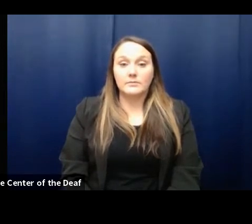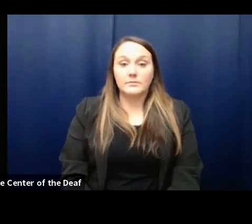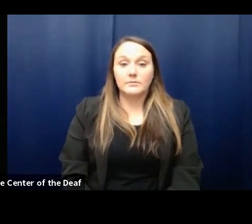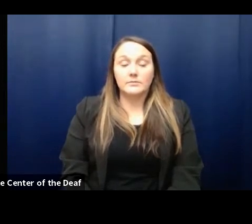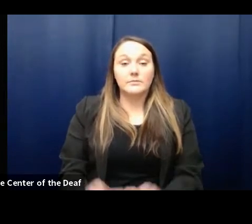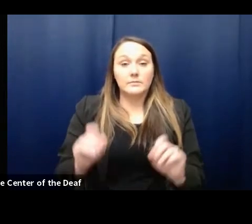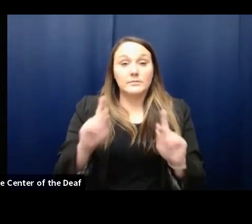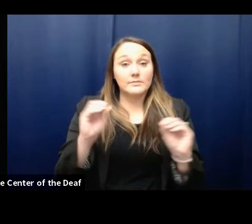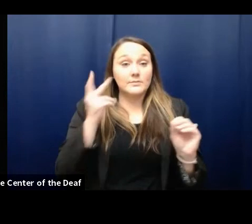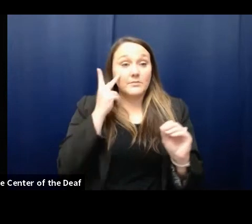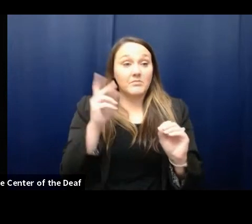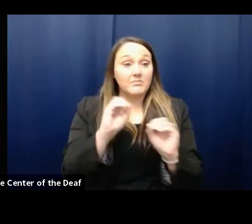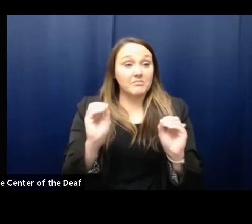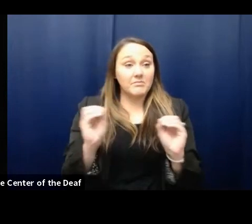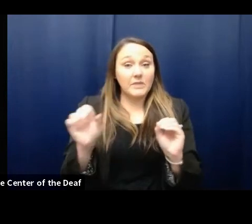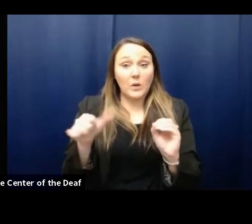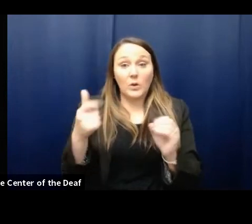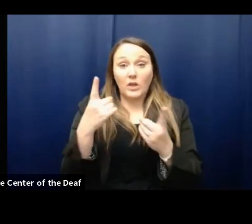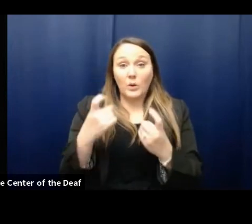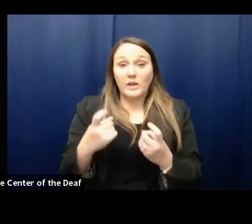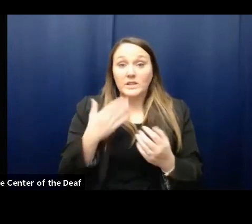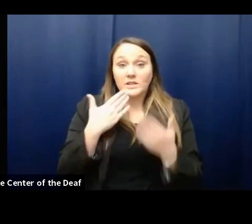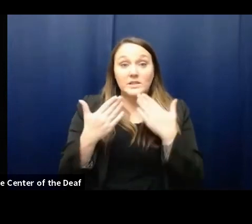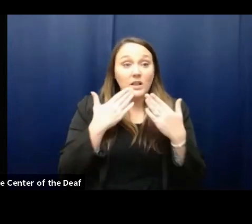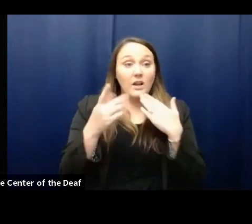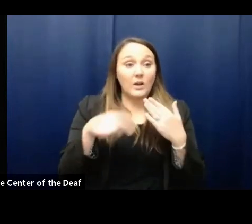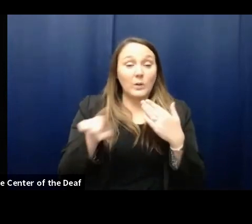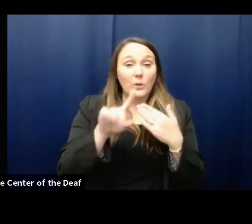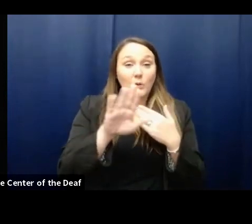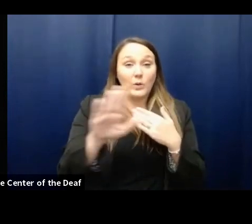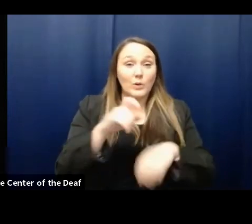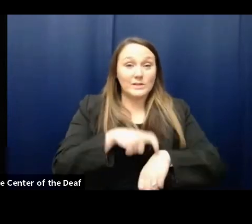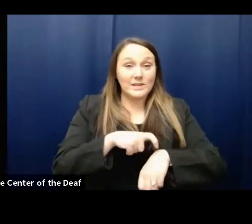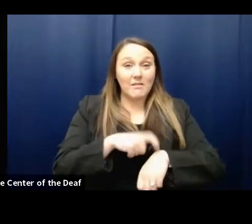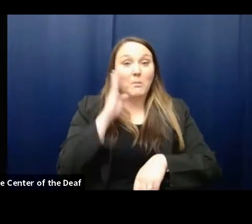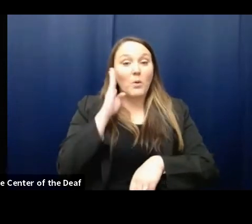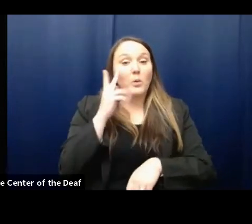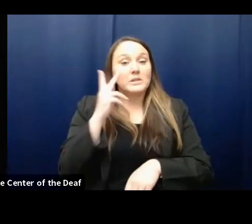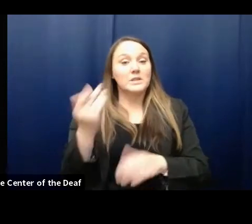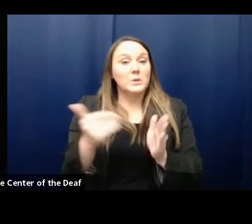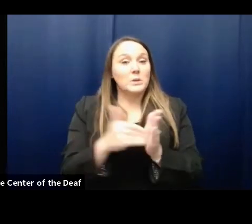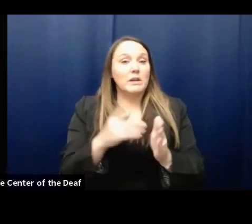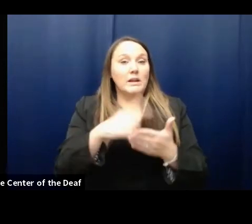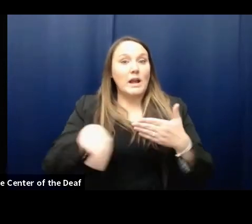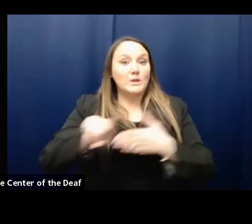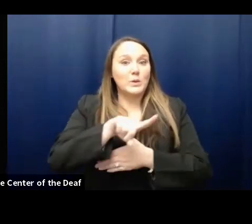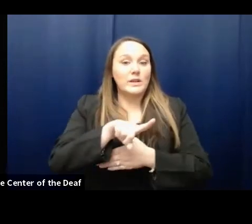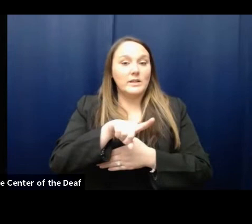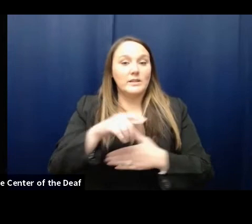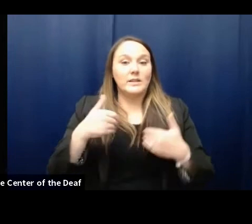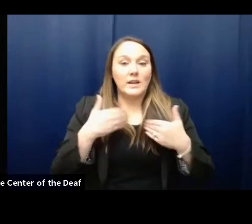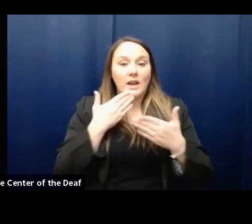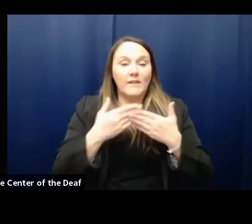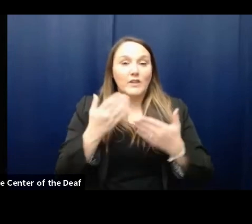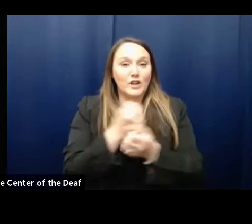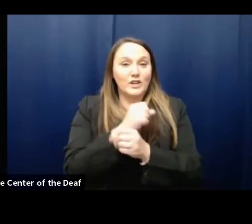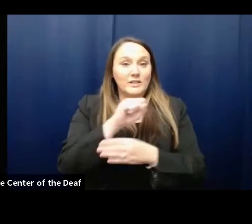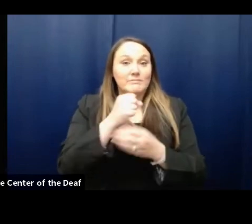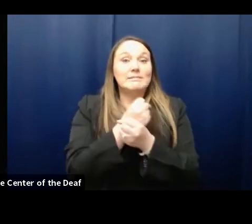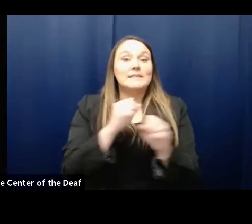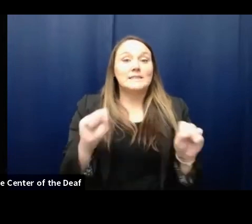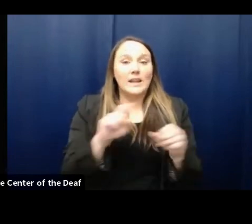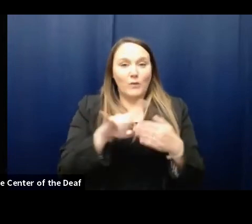All right, not seeing any other questions come in. So thank you all for your time, and we will see you again next week. Have a good and safe weekend.